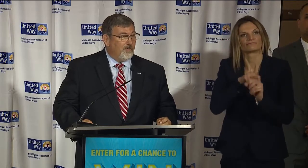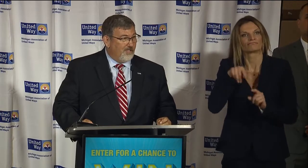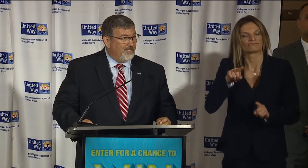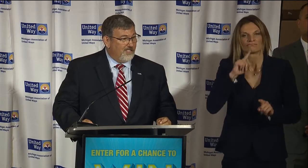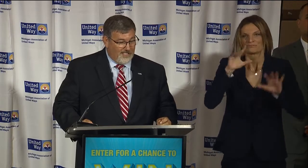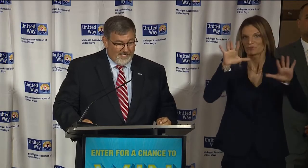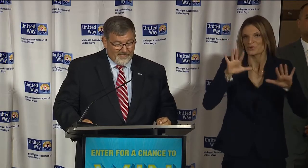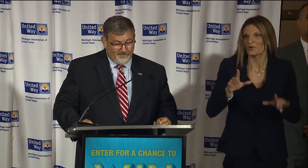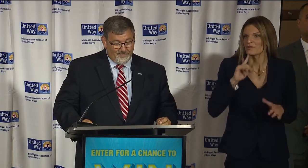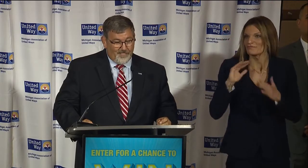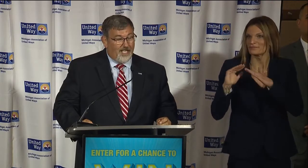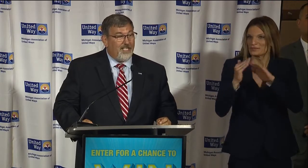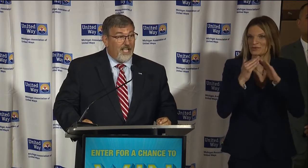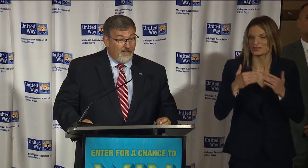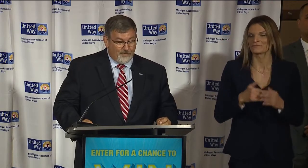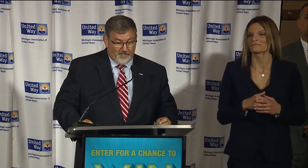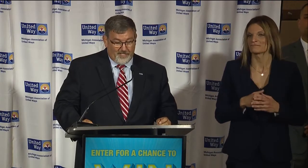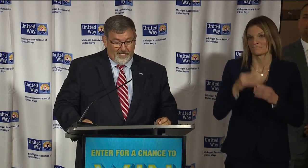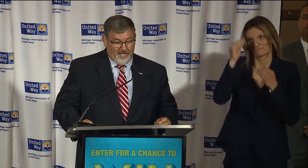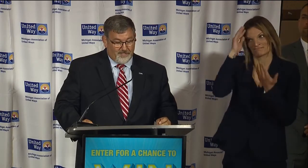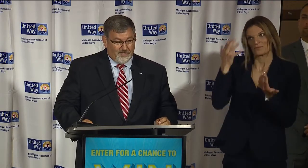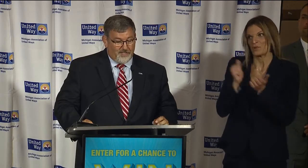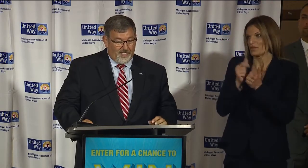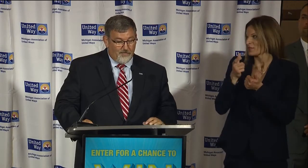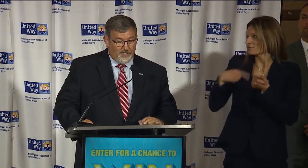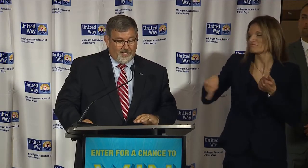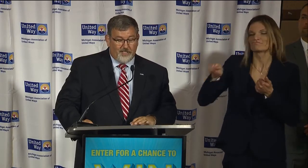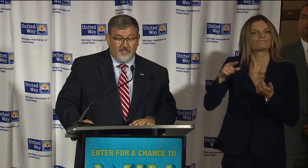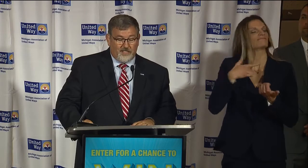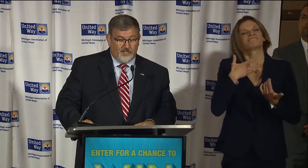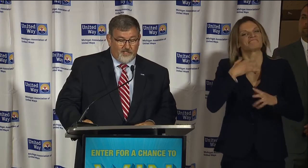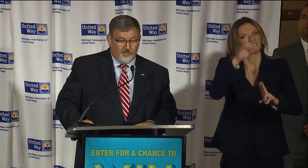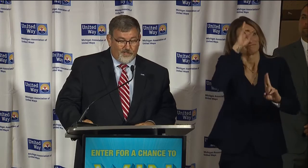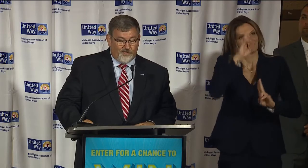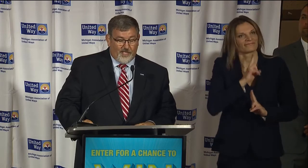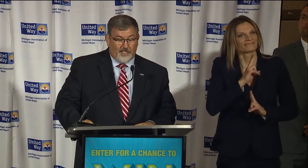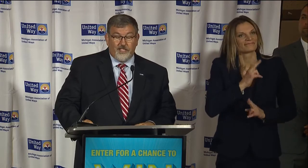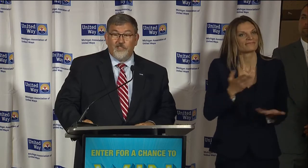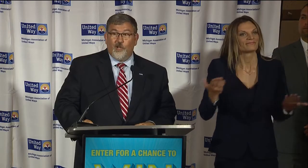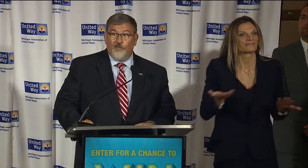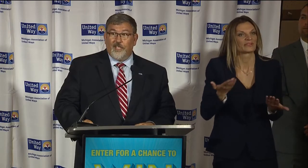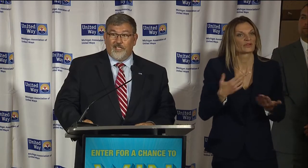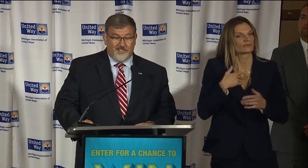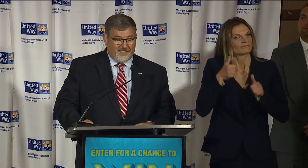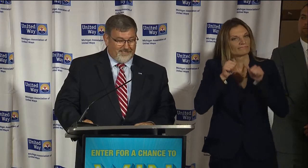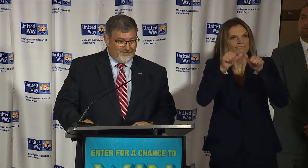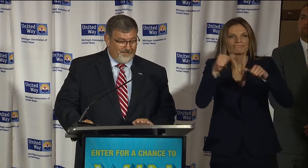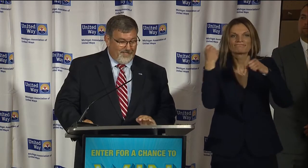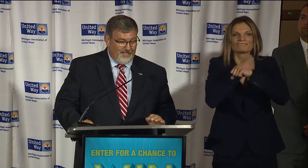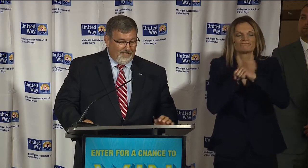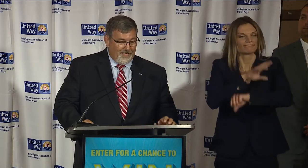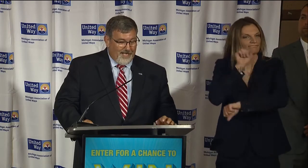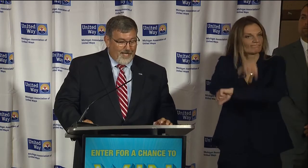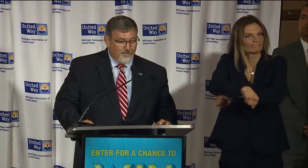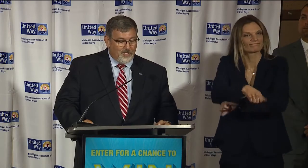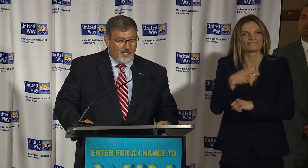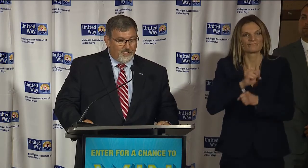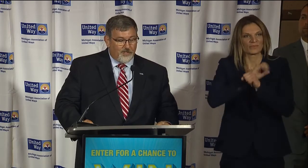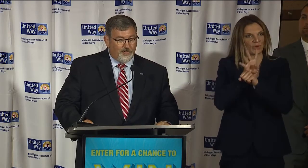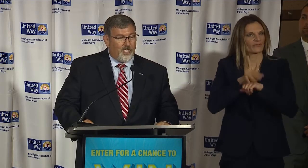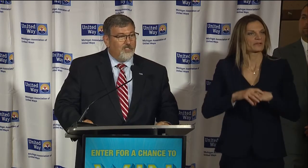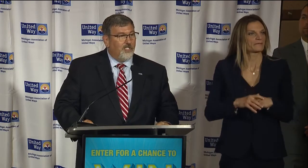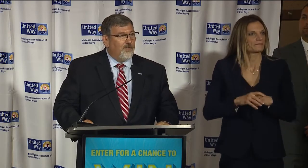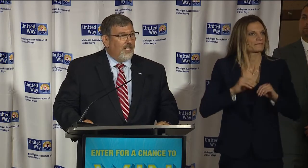incredible community today and every day as the state of Michigan continues to fight against COVID-19. At